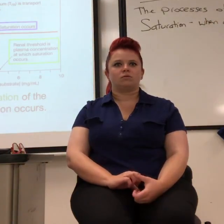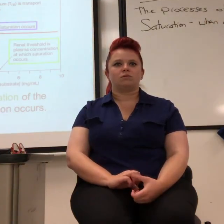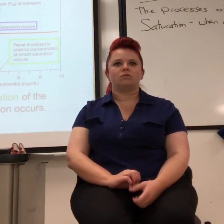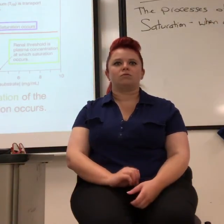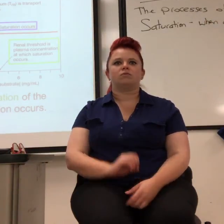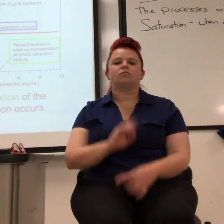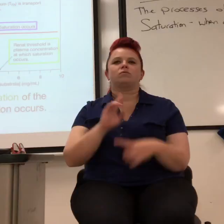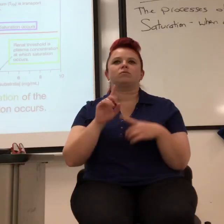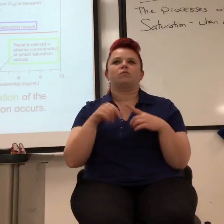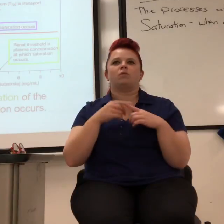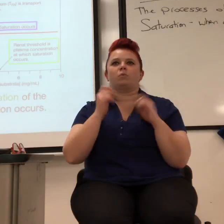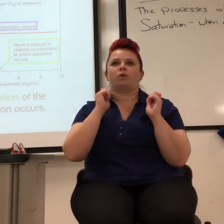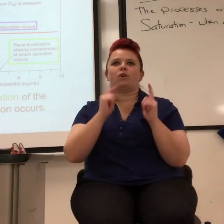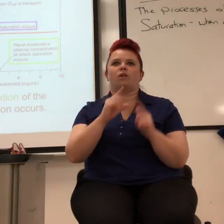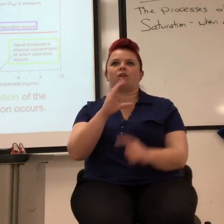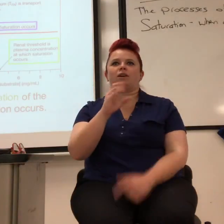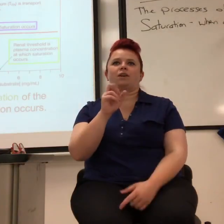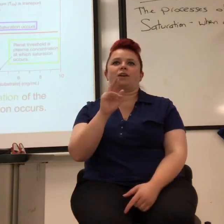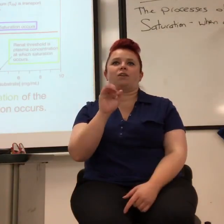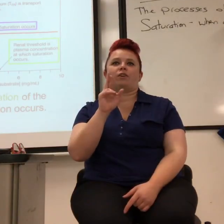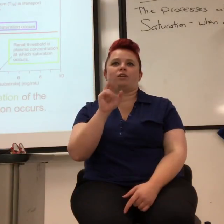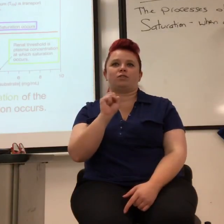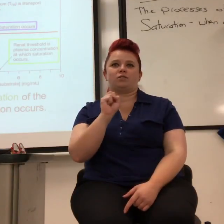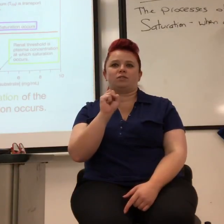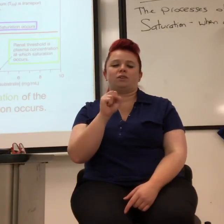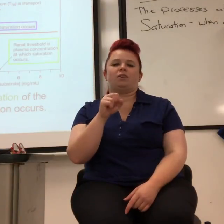all carriers are maxed out.